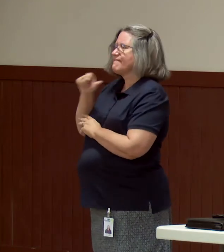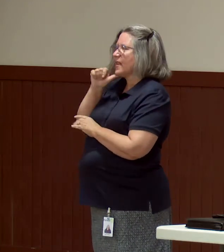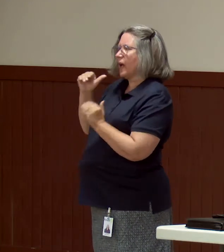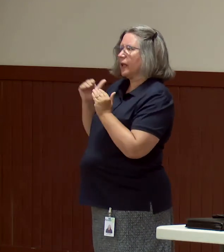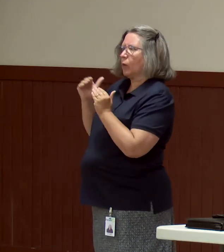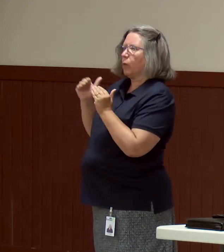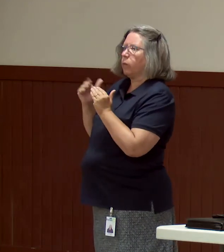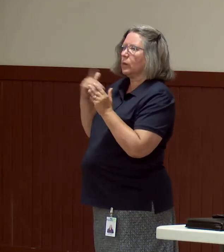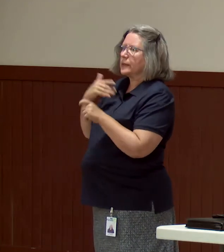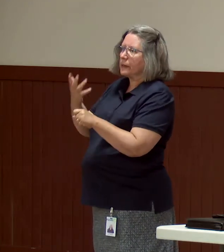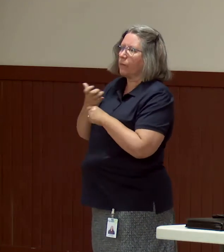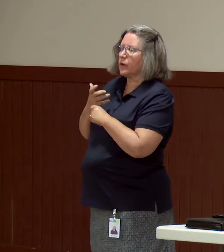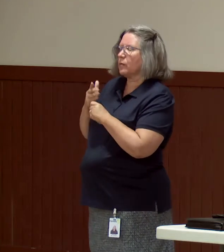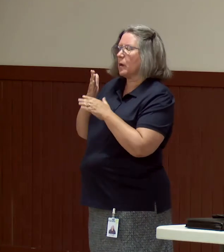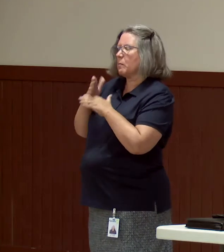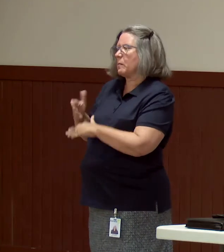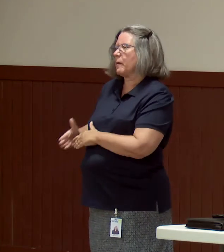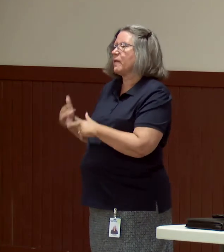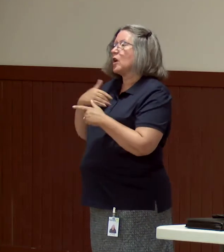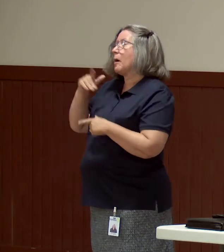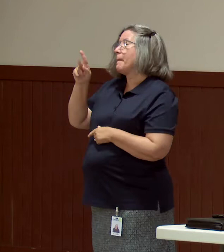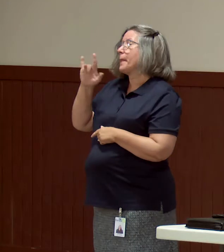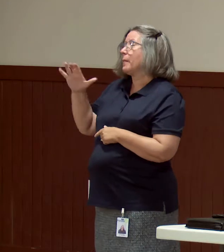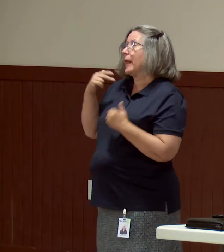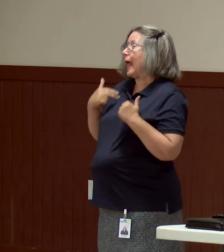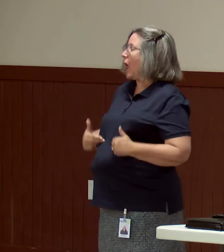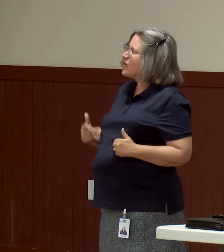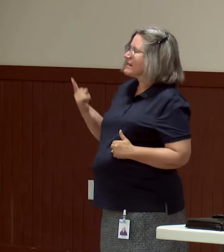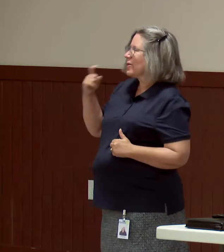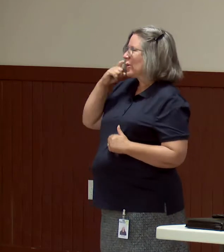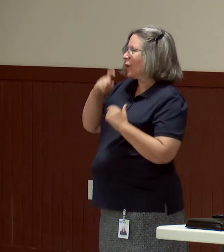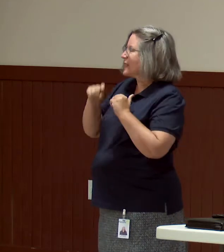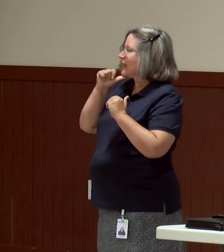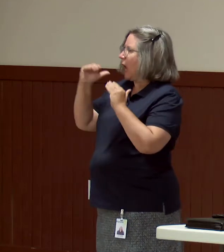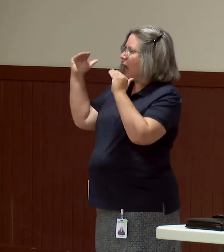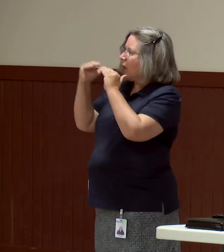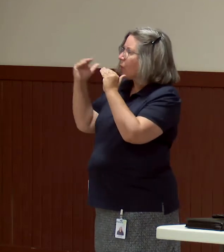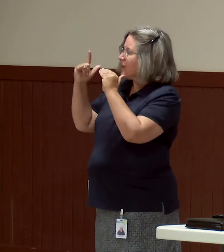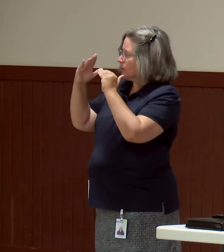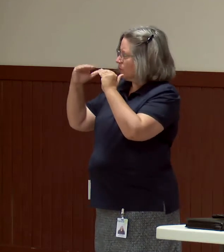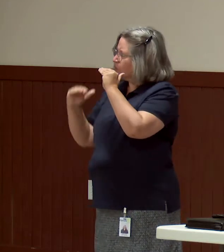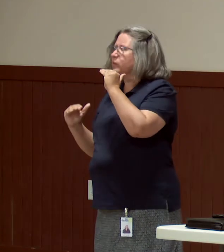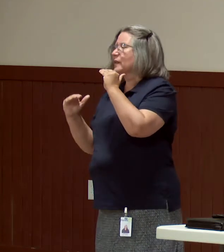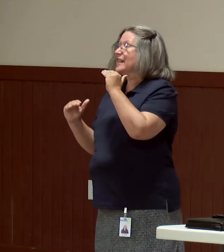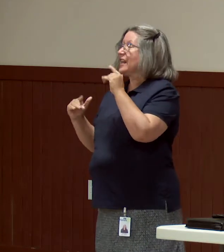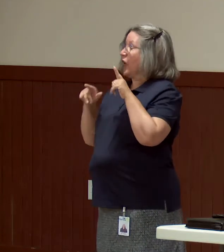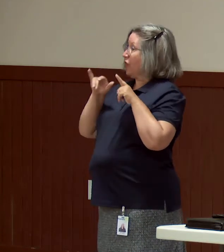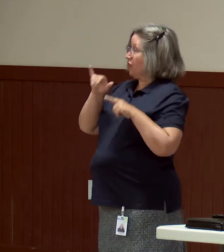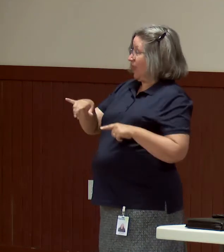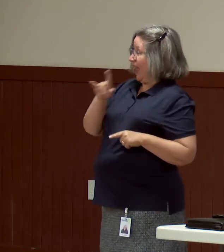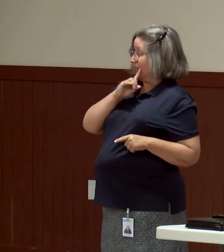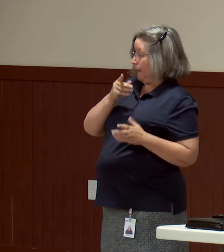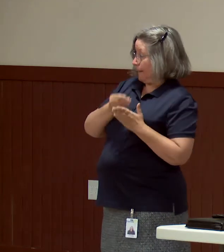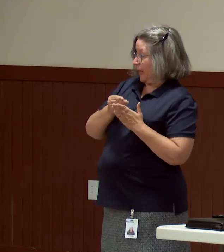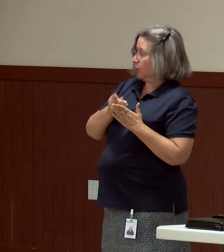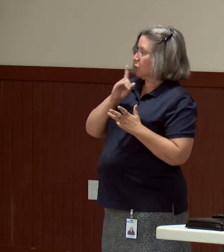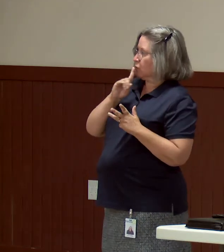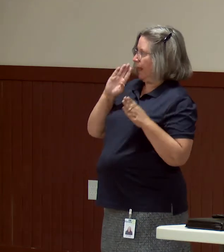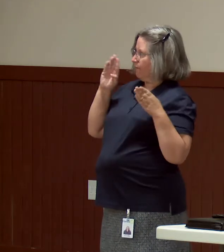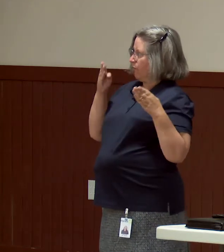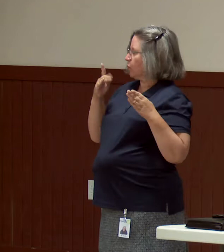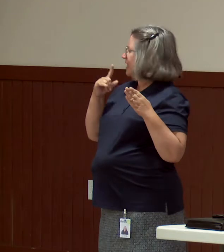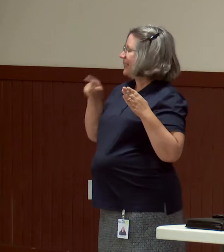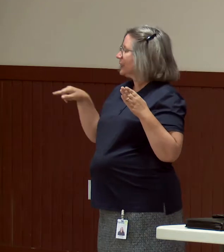seen, this disparities in public health outcomes, the idea of equity is woven throughout the Act, and it's a real focus of